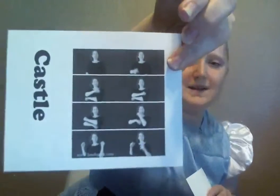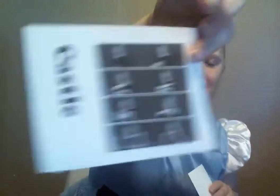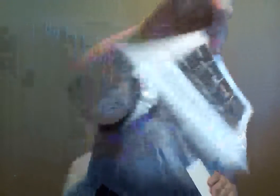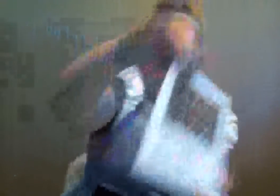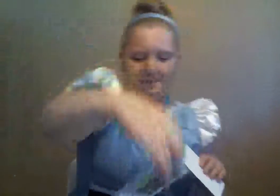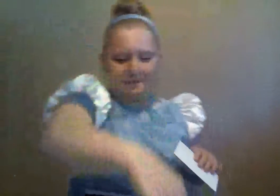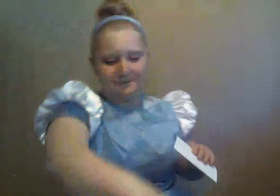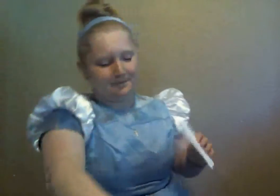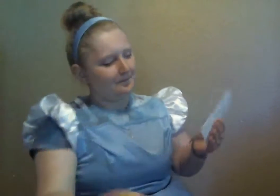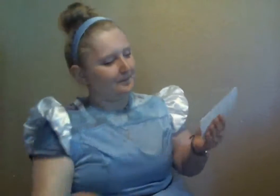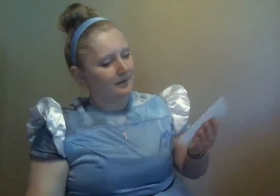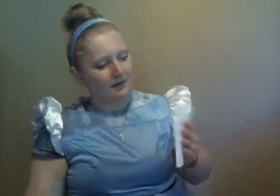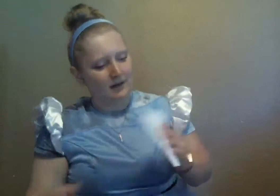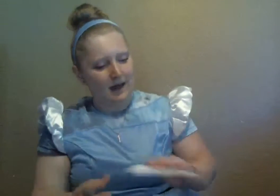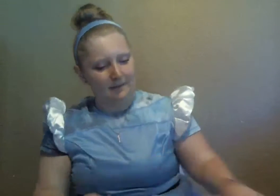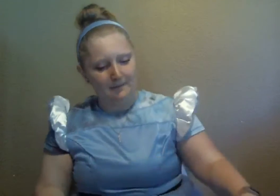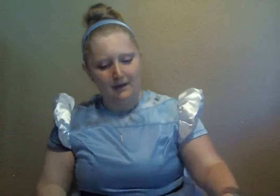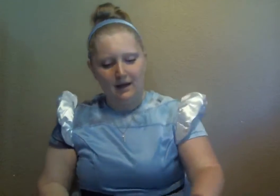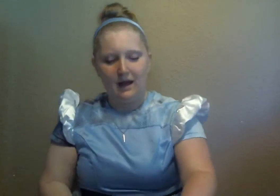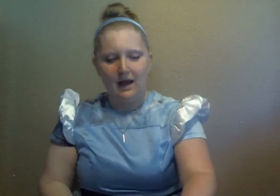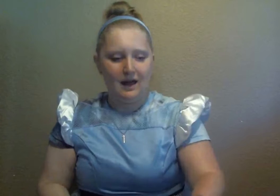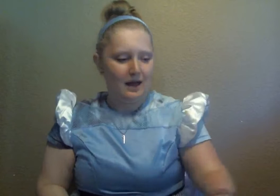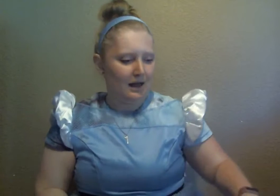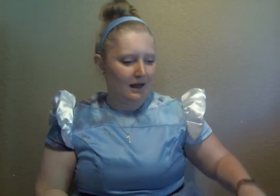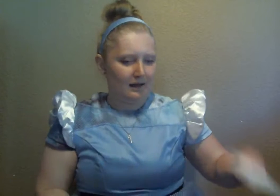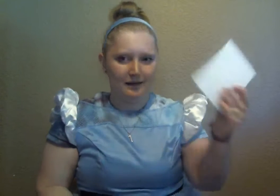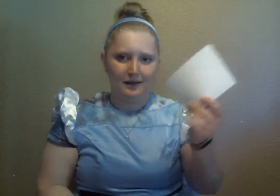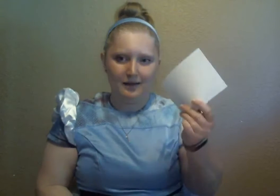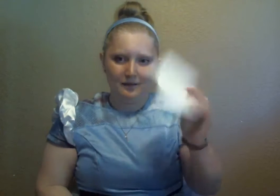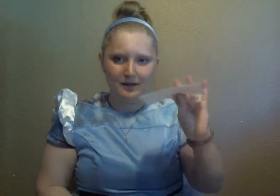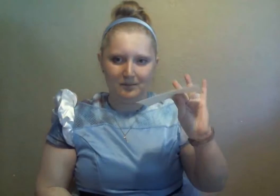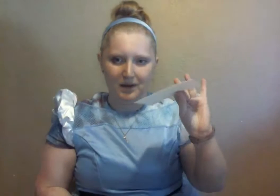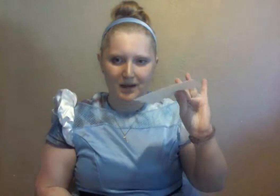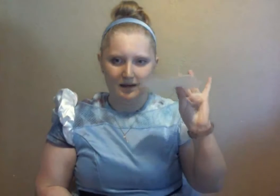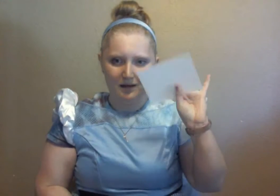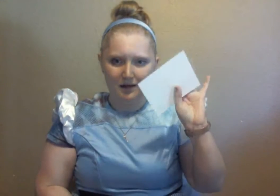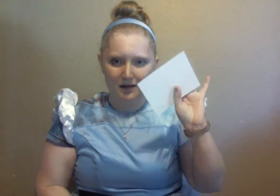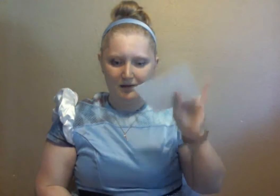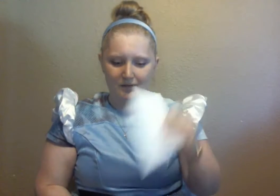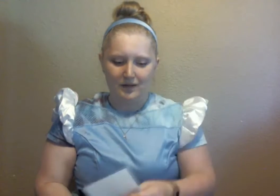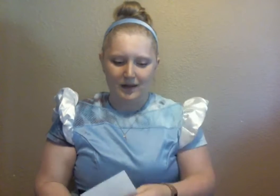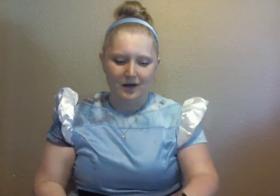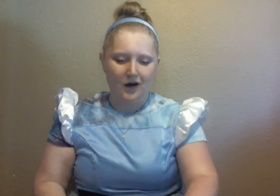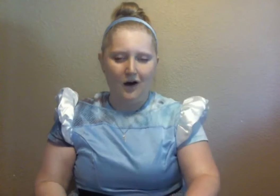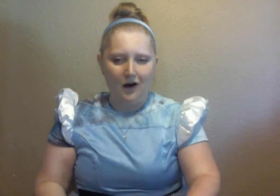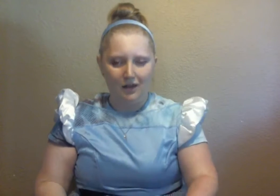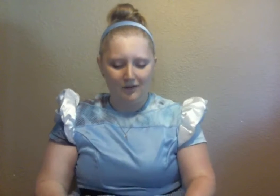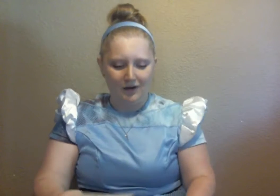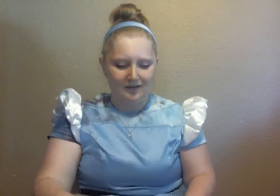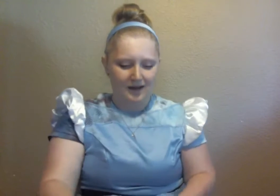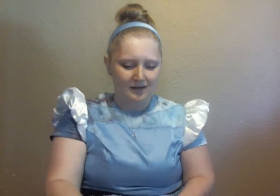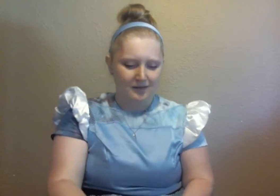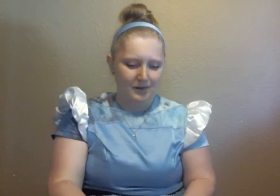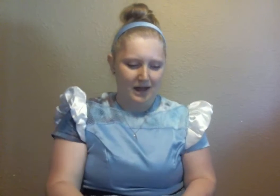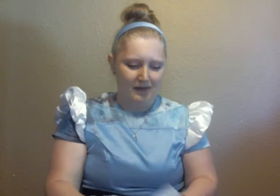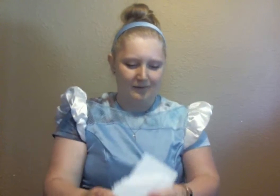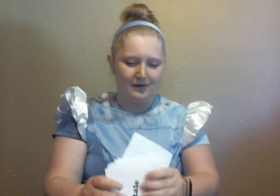that. Okay, and this one's blank, so that's all of our signs that we have for